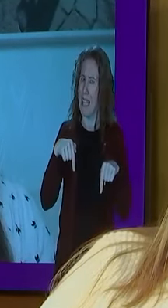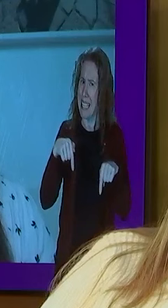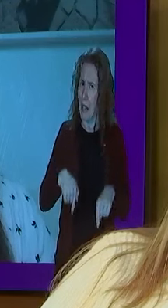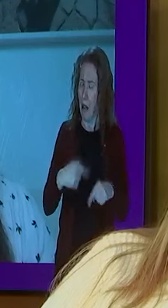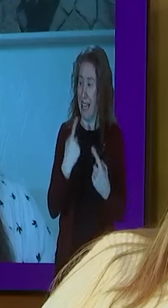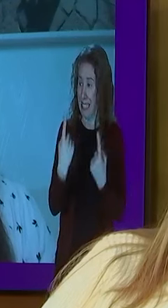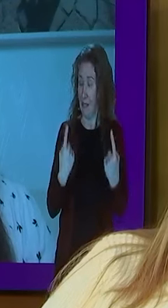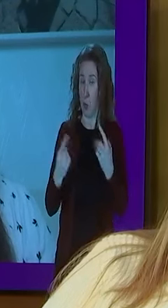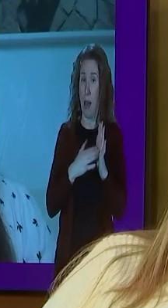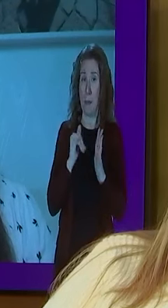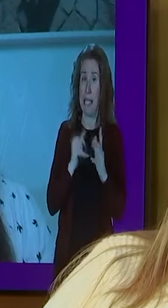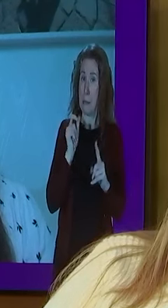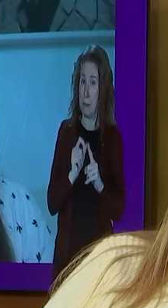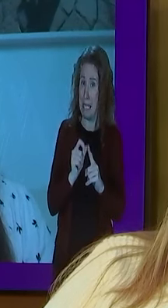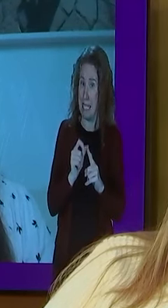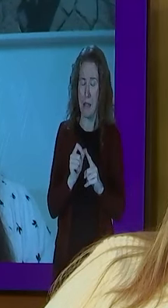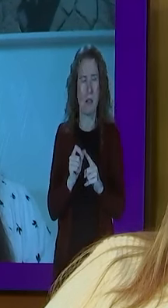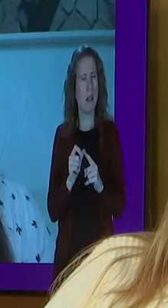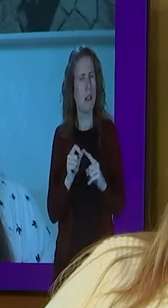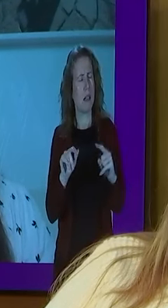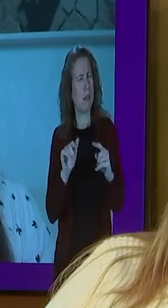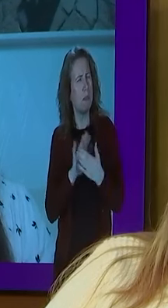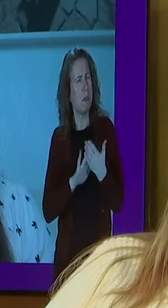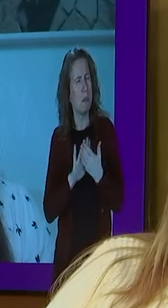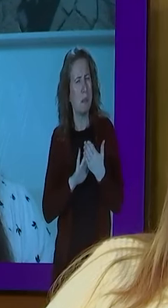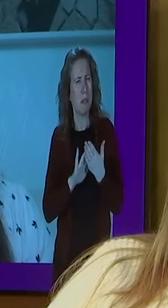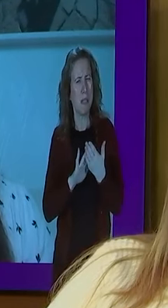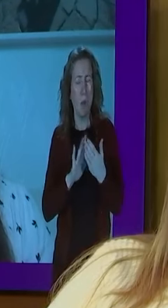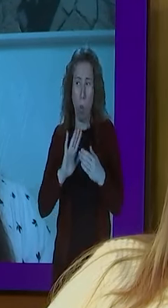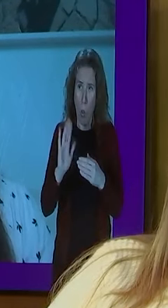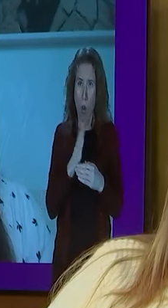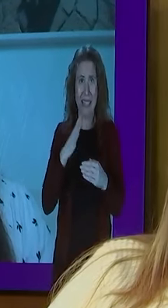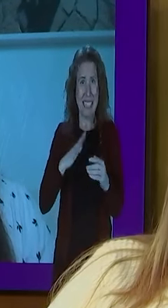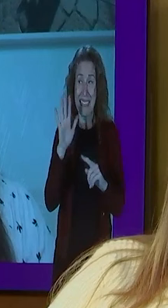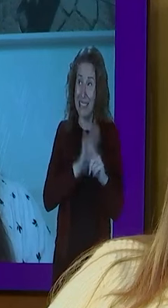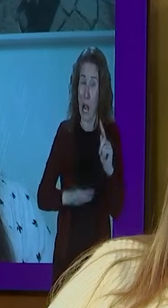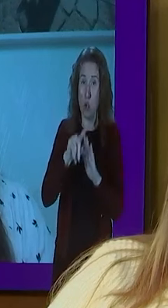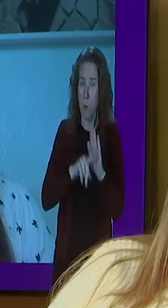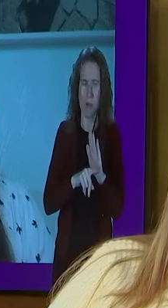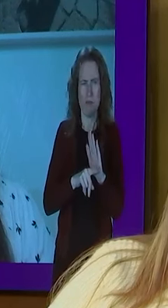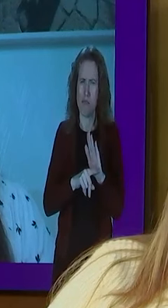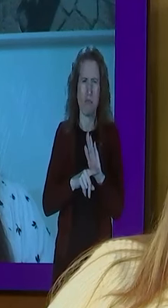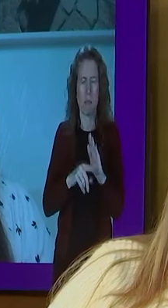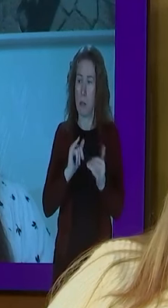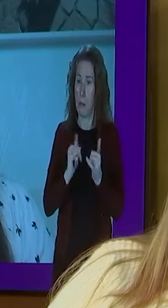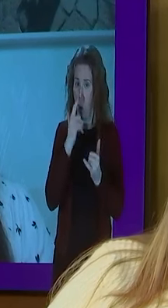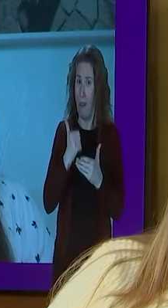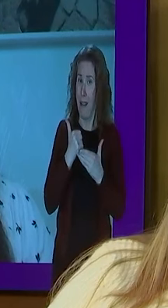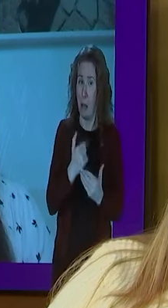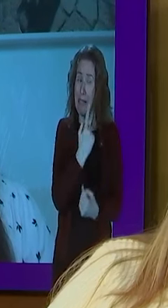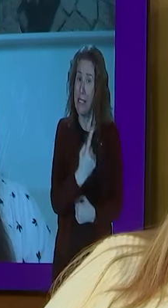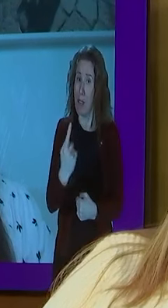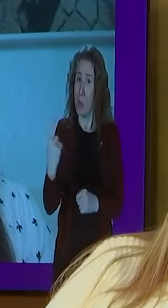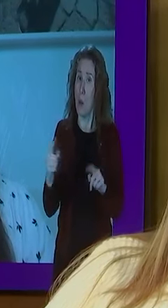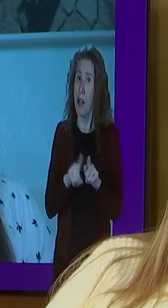individual MSPs as well. Not everything always needs national policy for us to be able to help in individual cases as